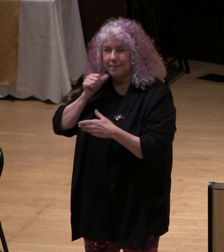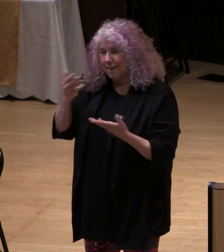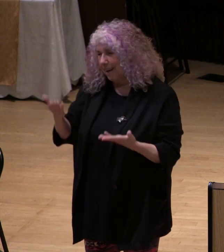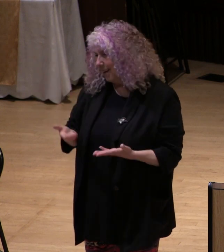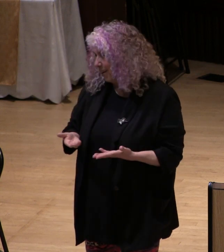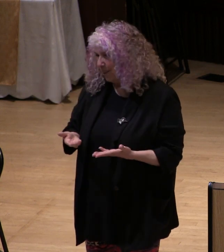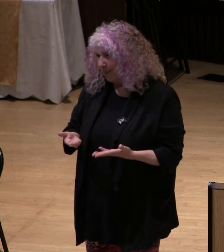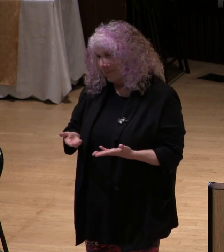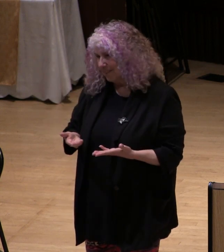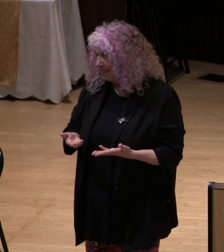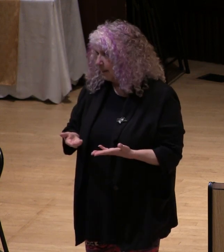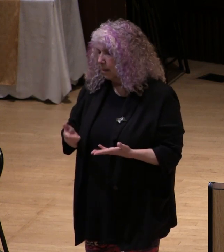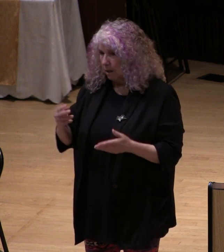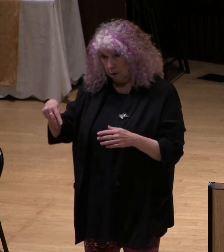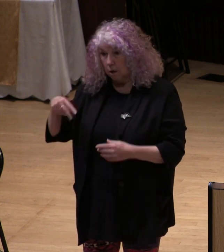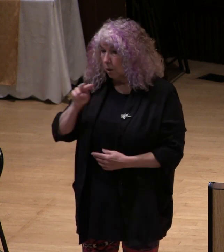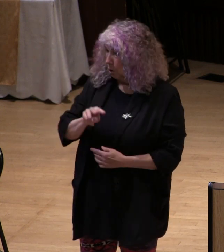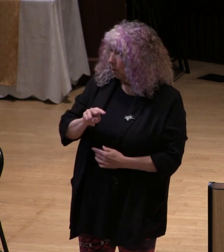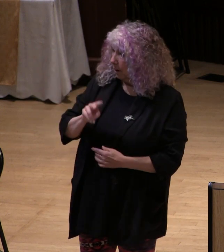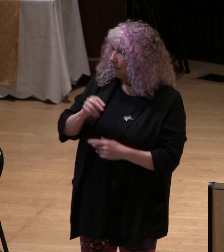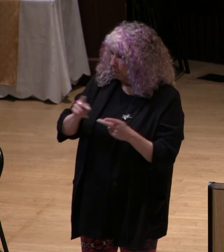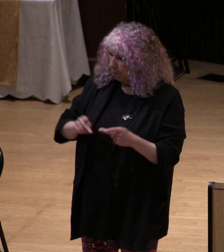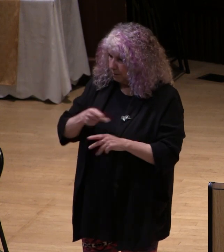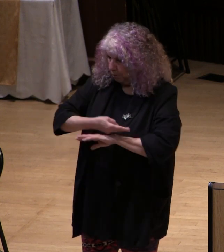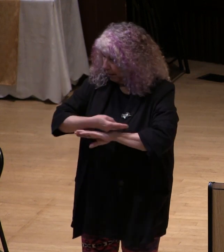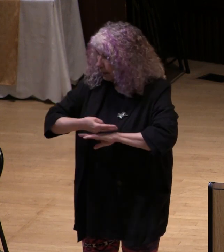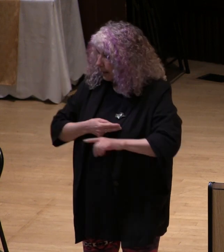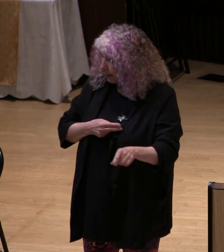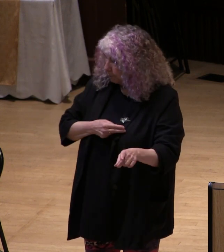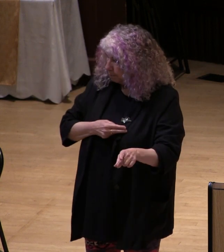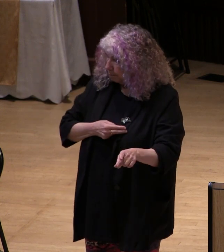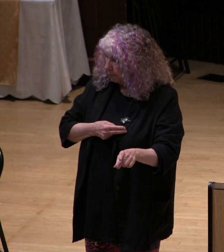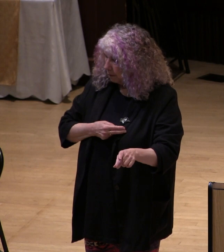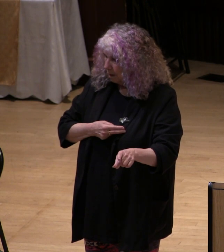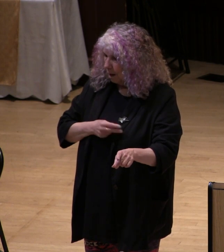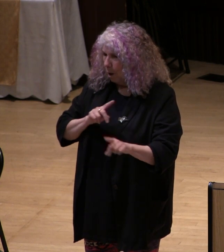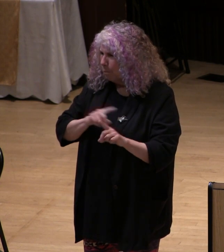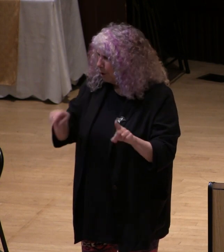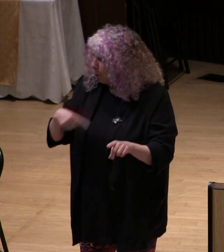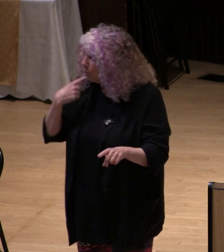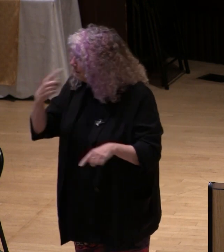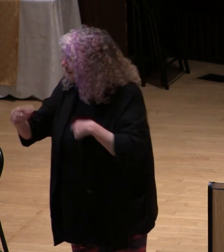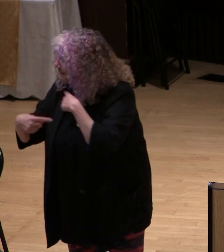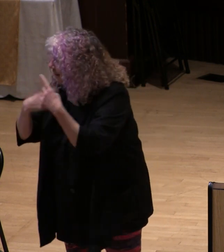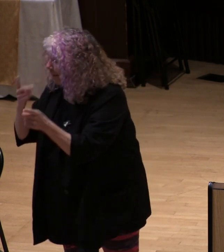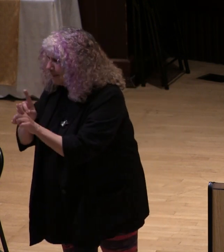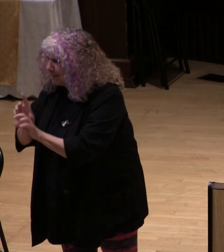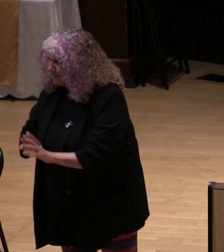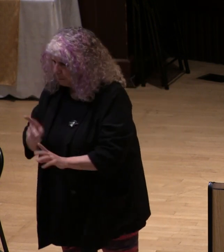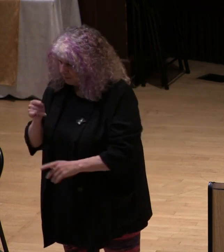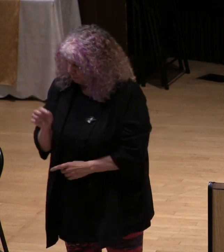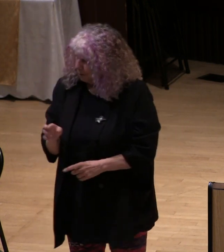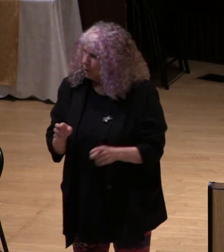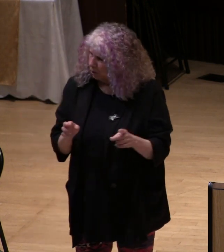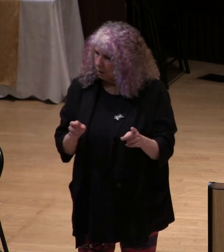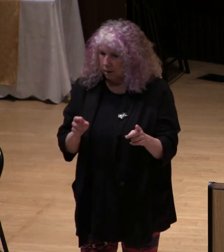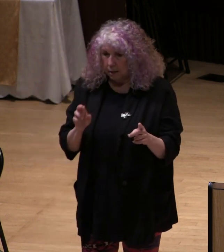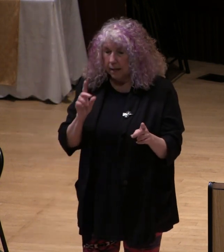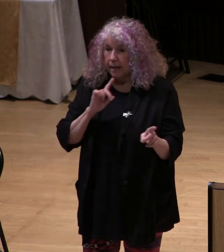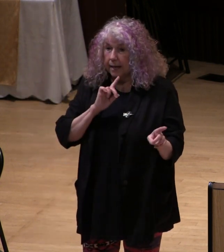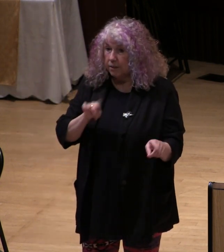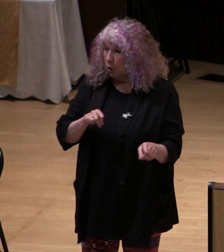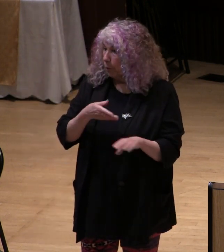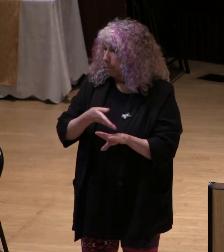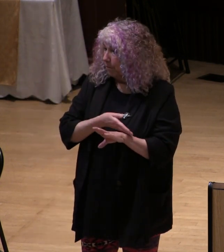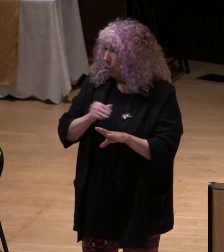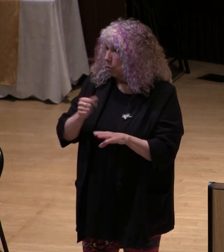here. Behold, the place where they laid him. But go and tell his disciples and Peter, he is going